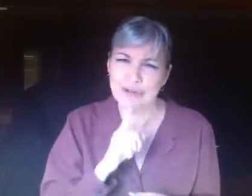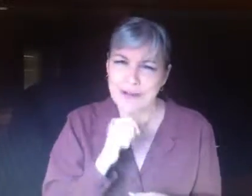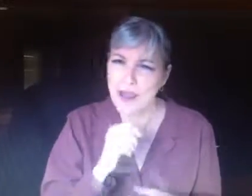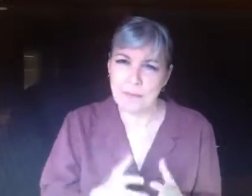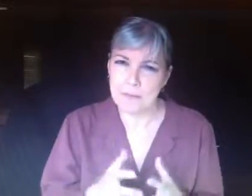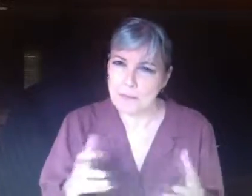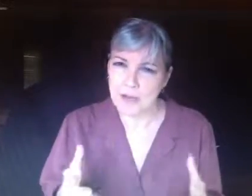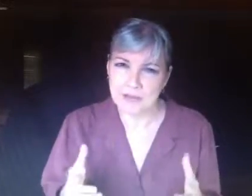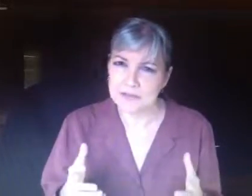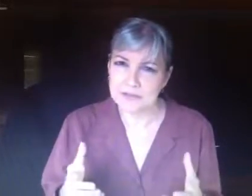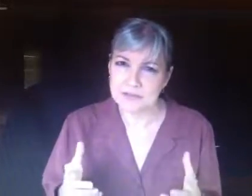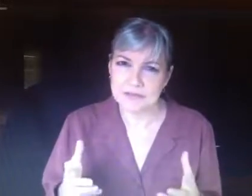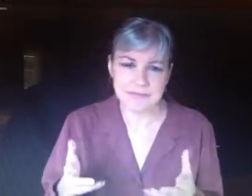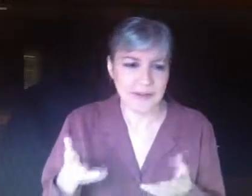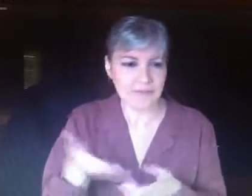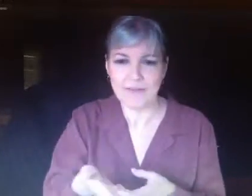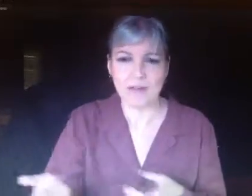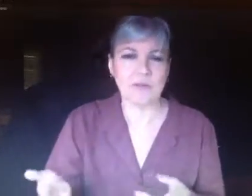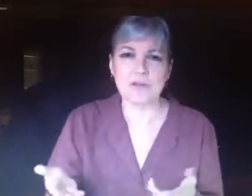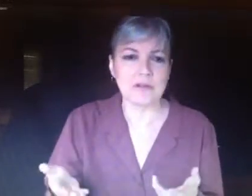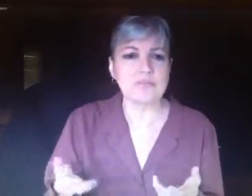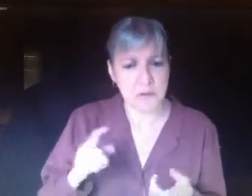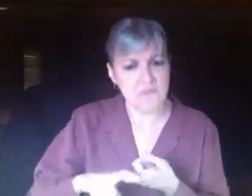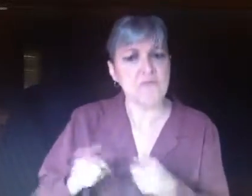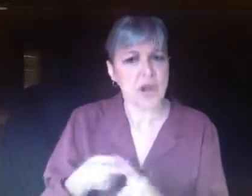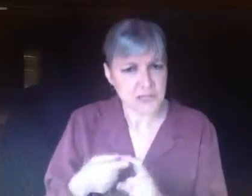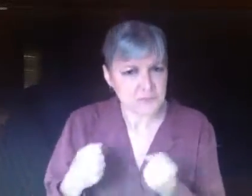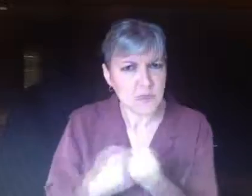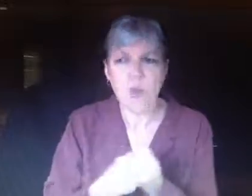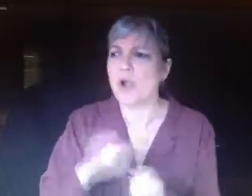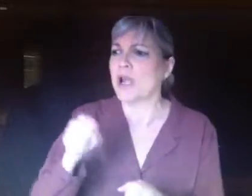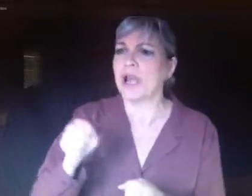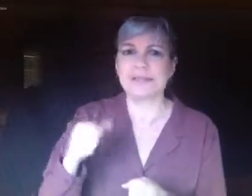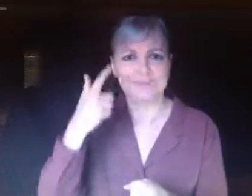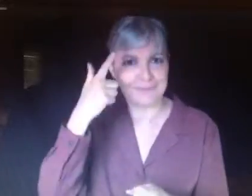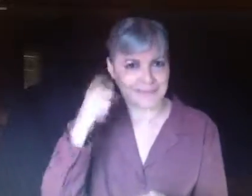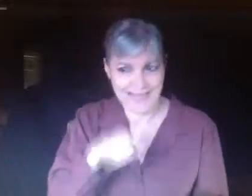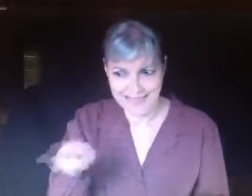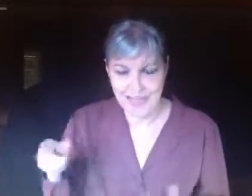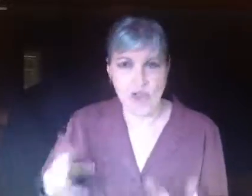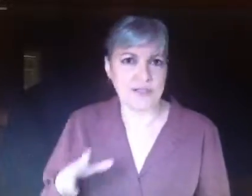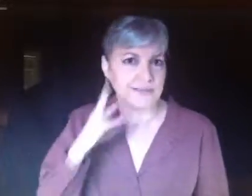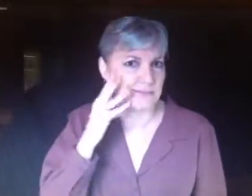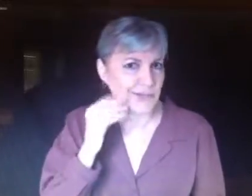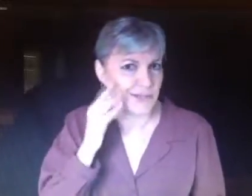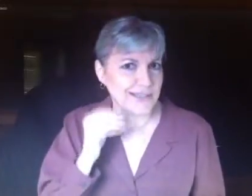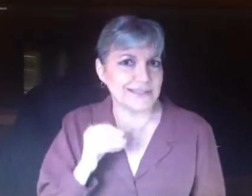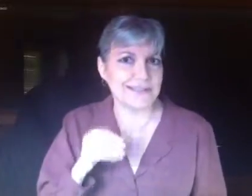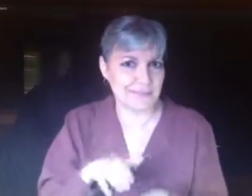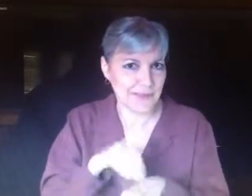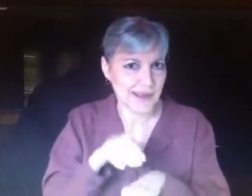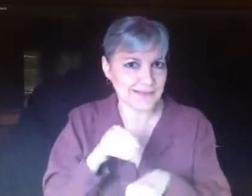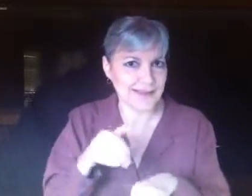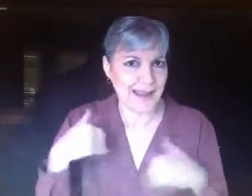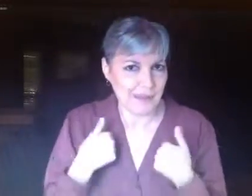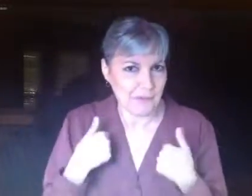support to help deal with this. But there's not a lot of support groups out there for this type of loss. And of course, you can always go to your family and friends